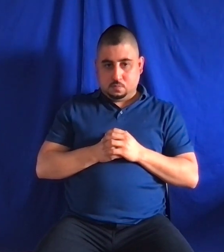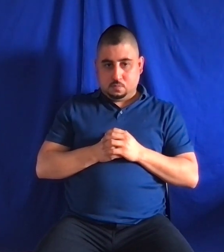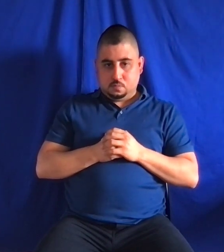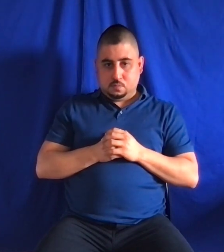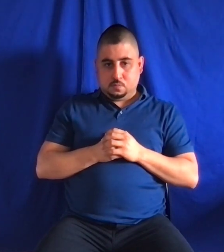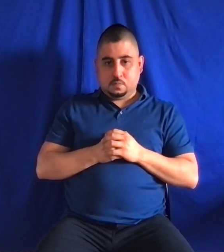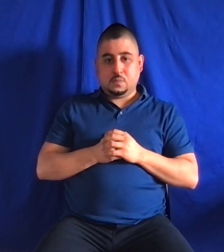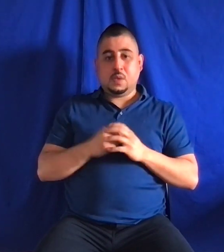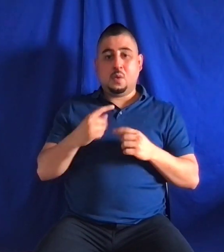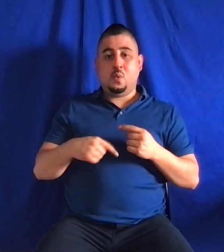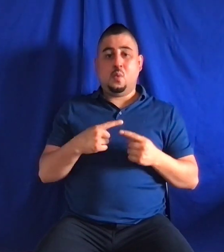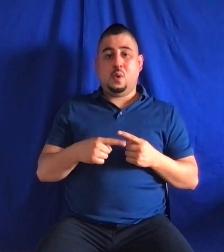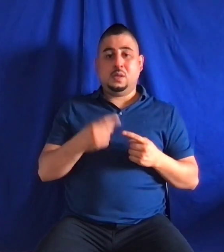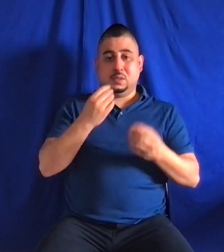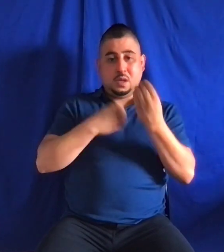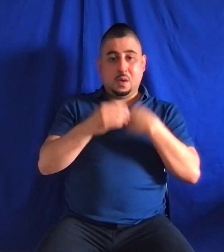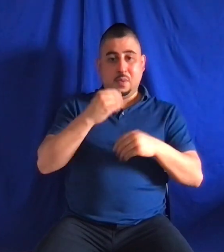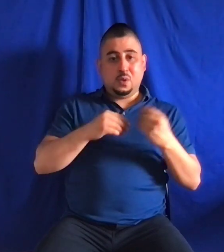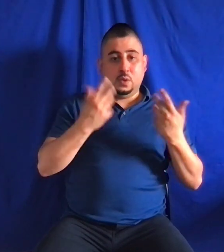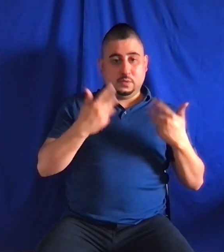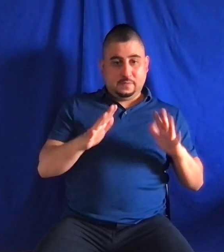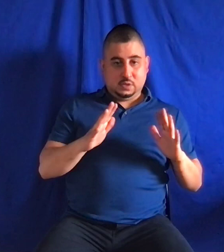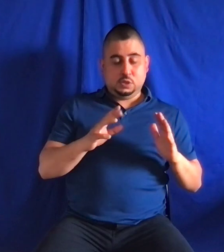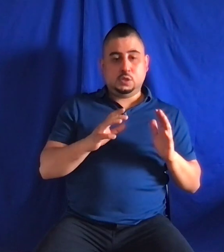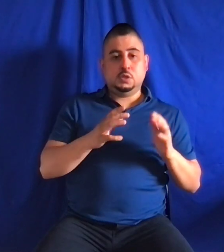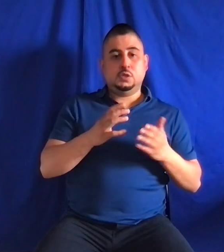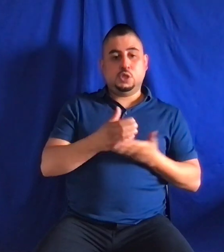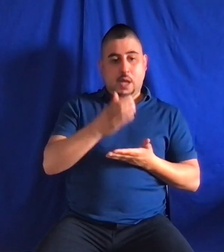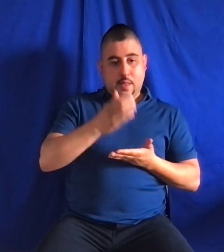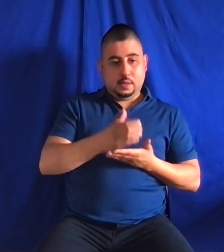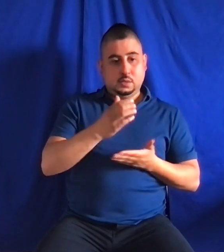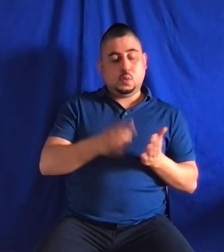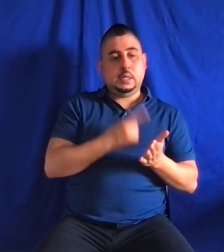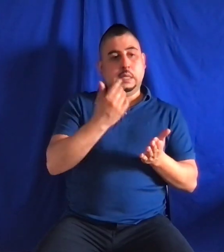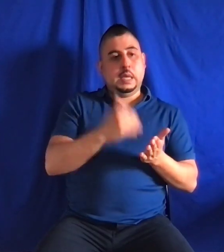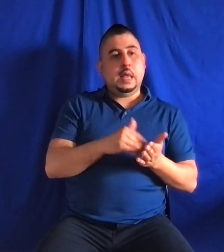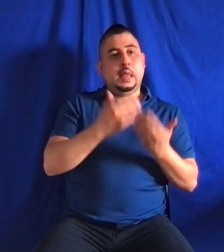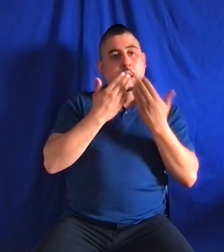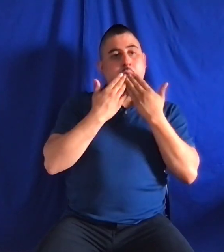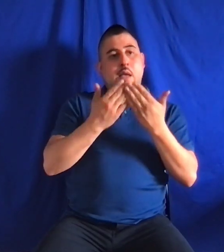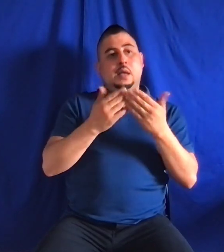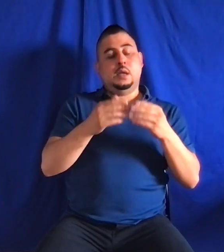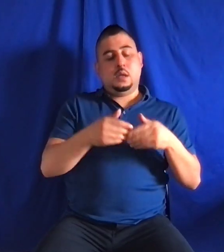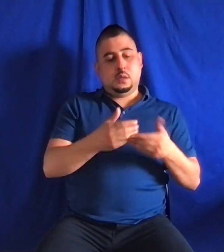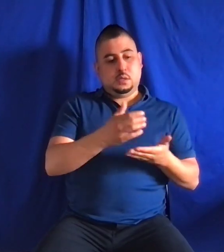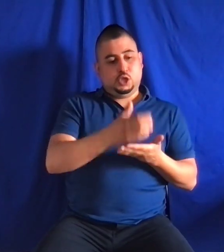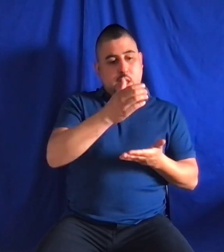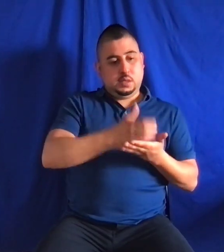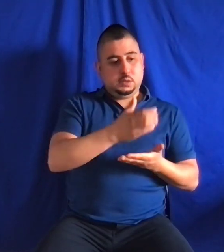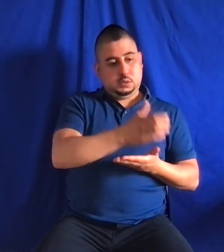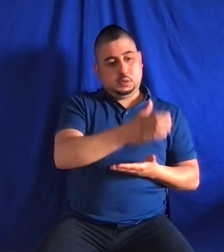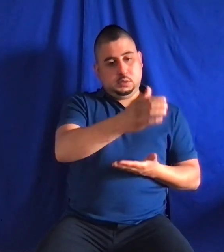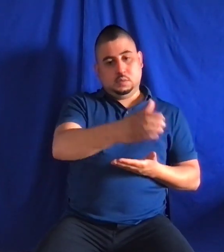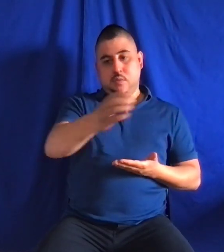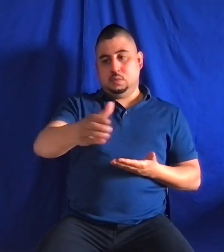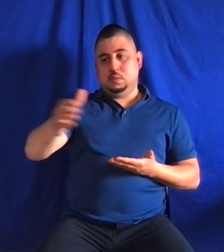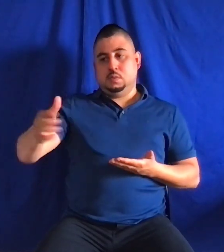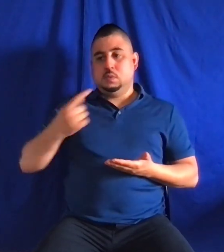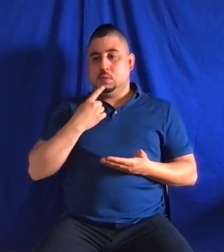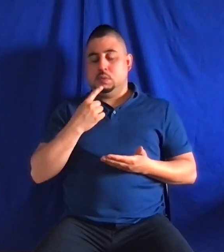In a similar way, when supper was ended, he took the chalice, and once more giving thanks, he gave it to his disciples, saying, "Take this, all